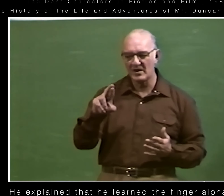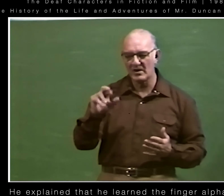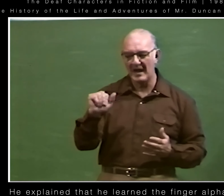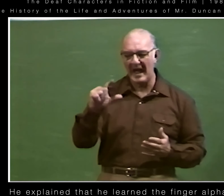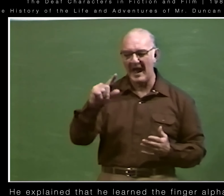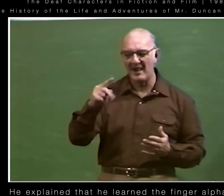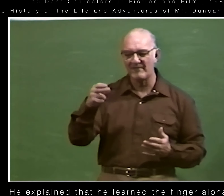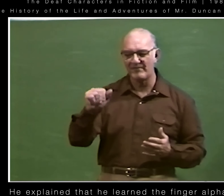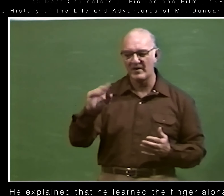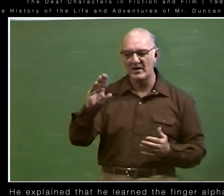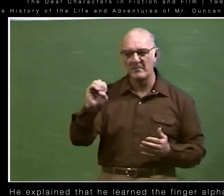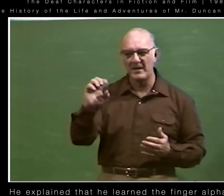finger alphabet,